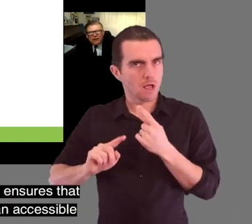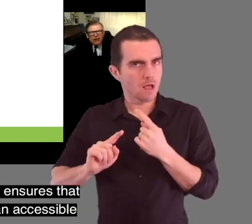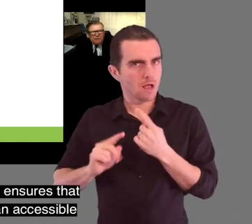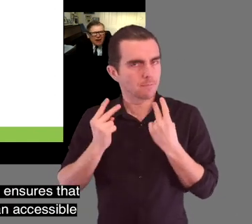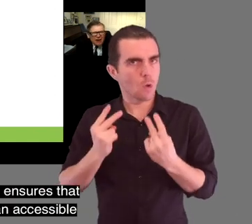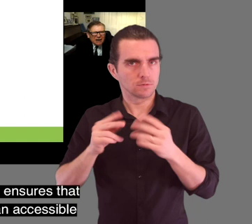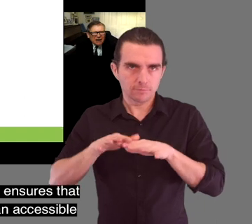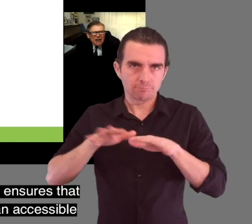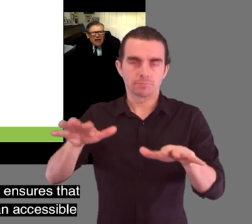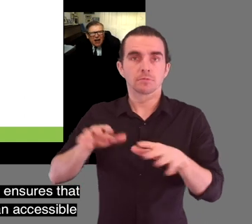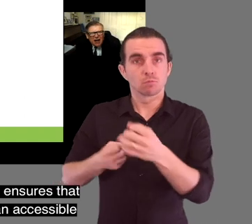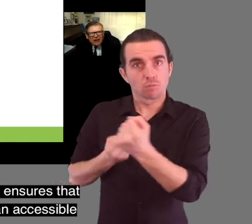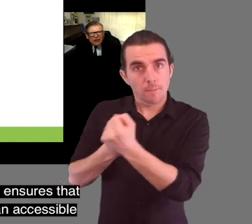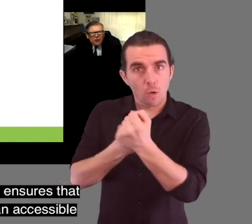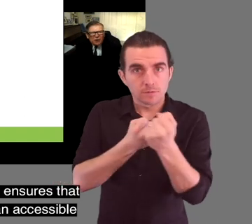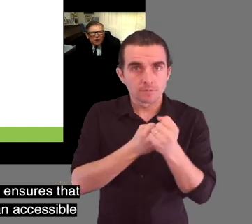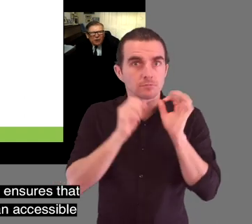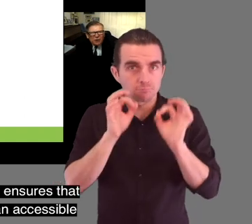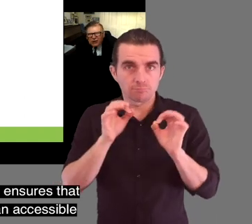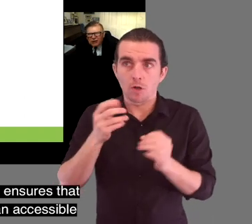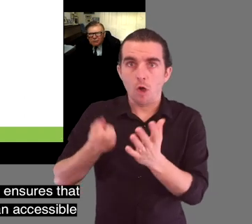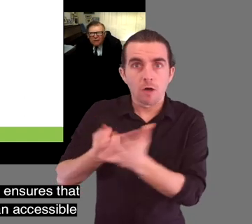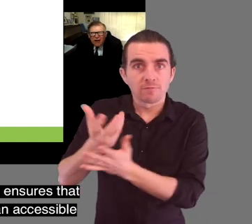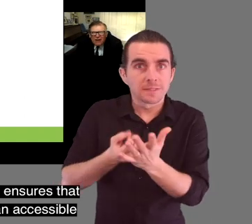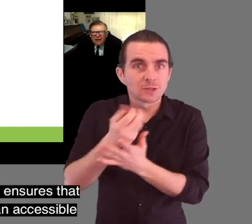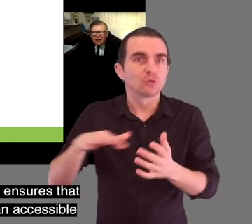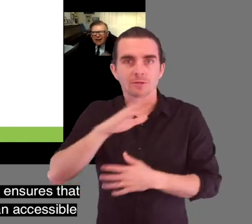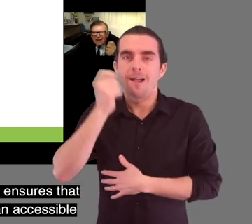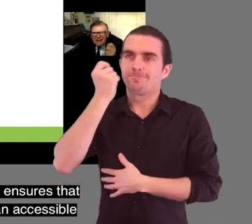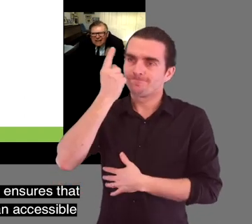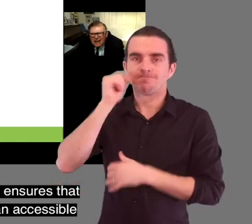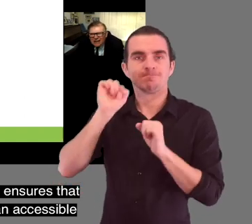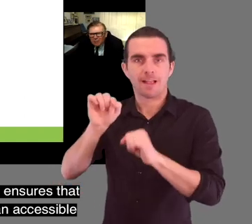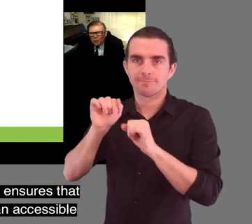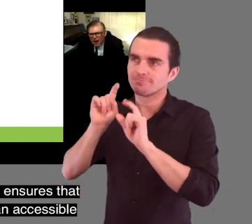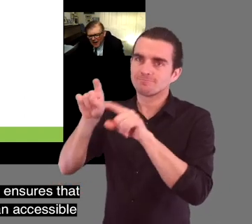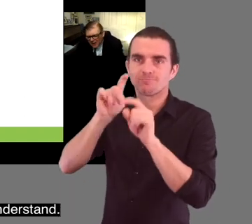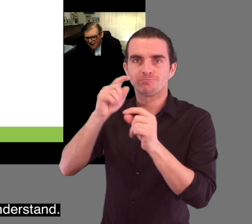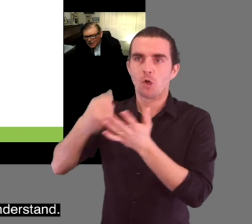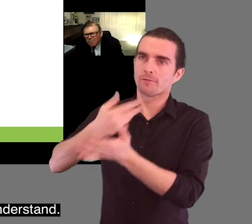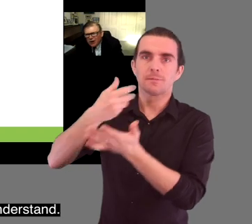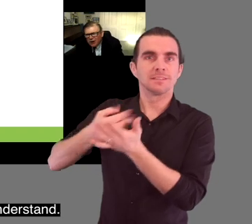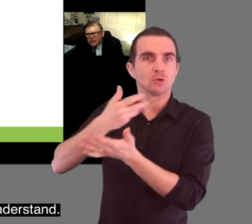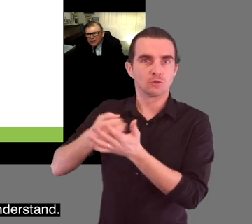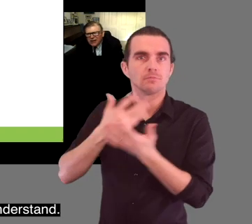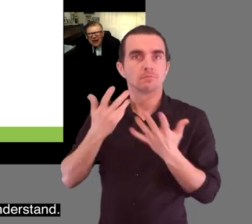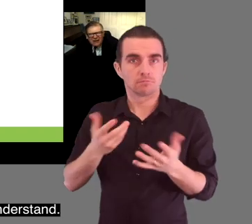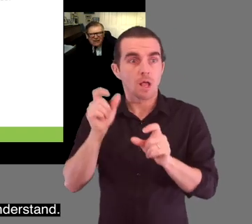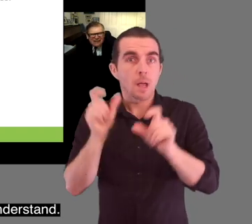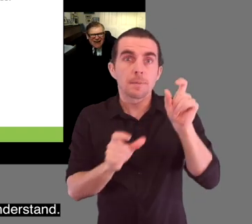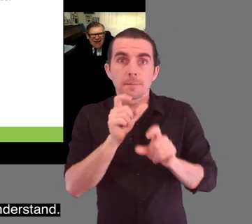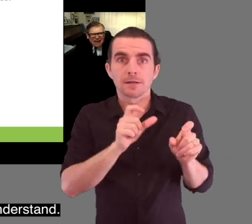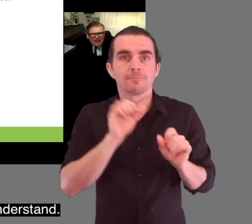Supported decision-making ensures that information is provided in an accessible way that persons